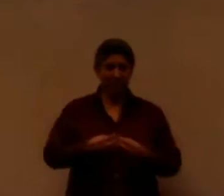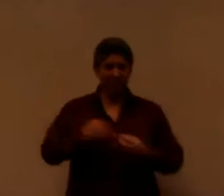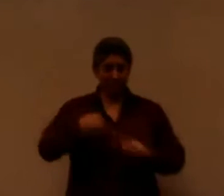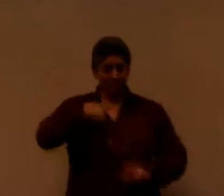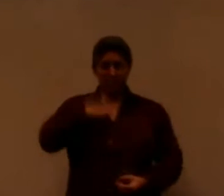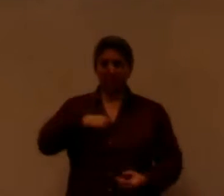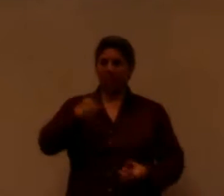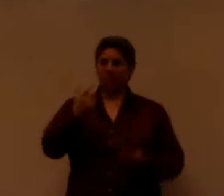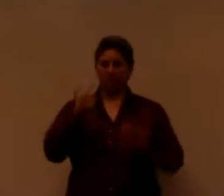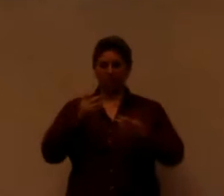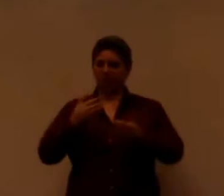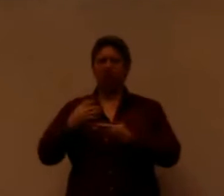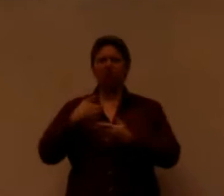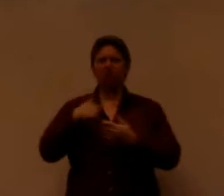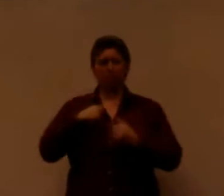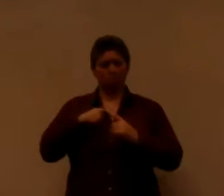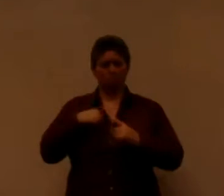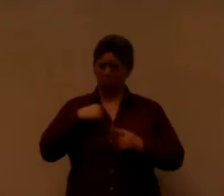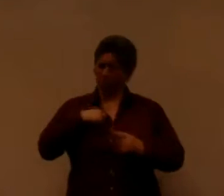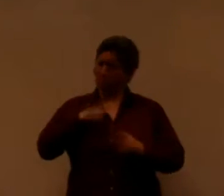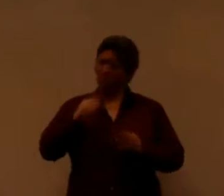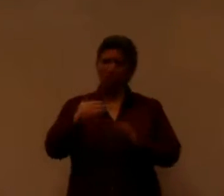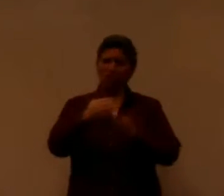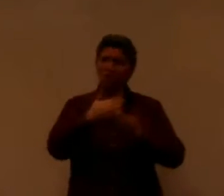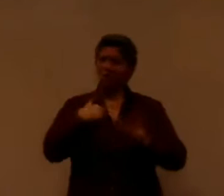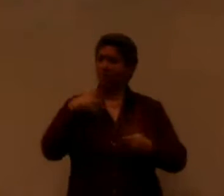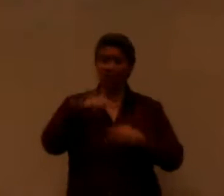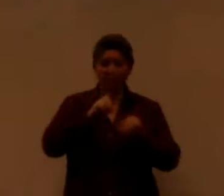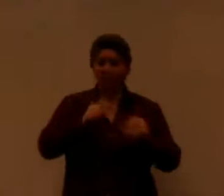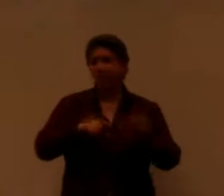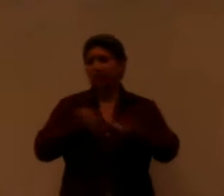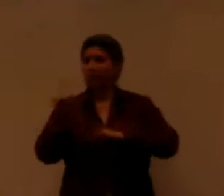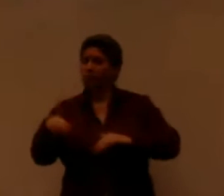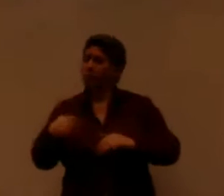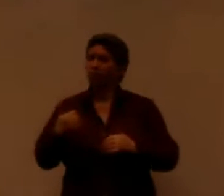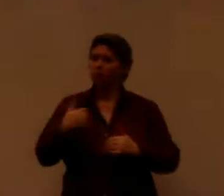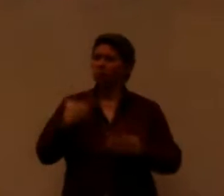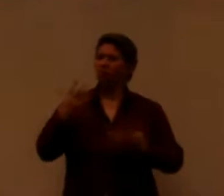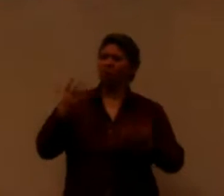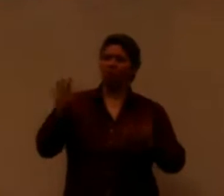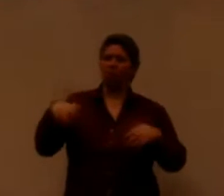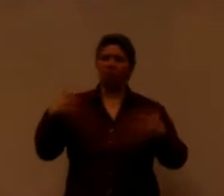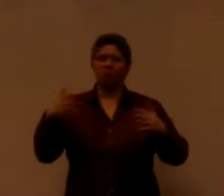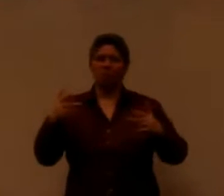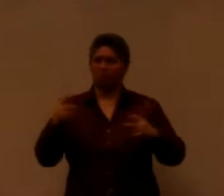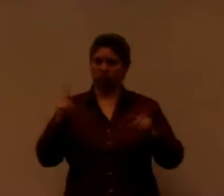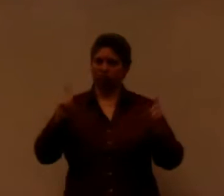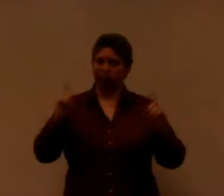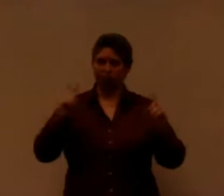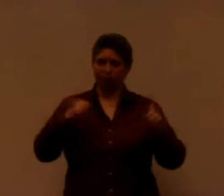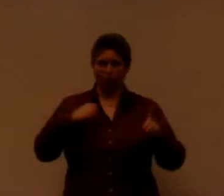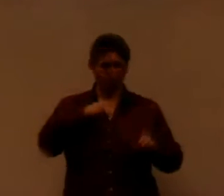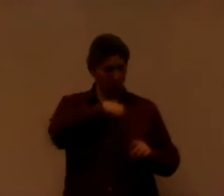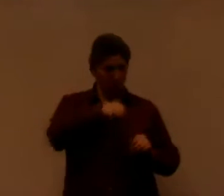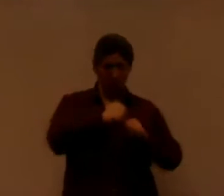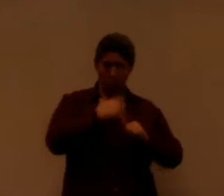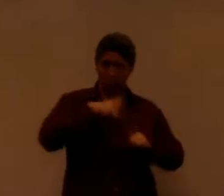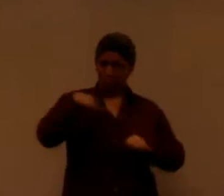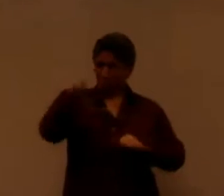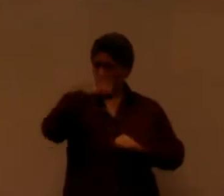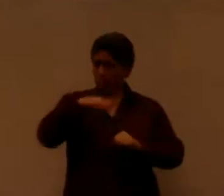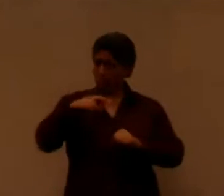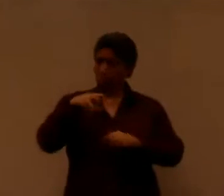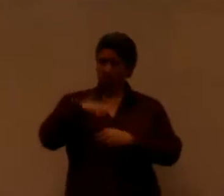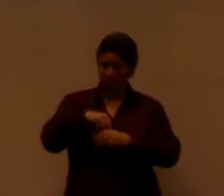informed discussion. So it is a holistic approach to that. So again, it's not just having information from NAG and keeping that to yourself,